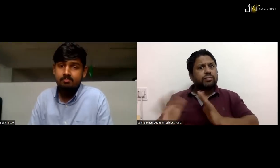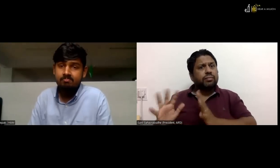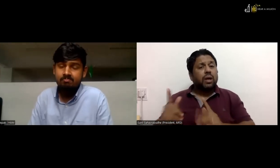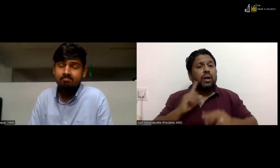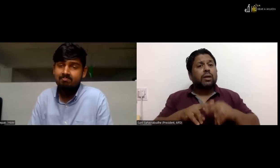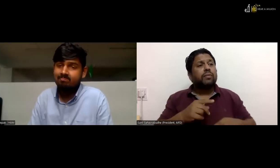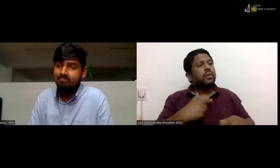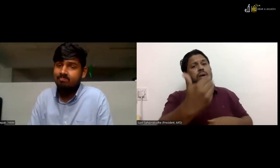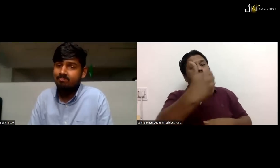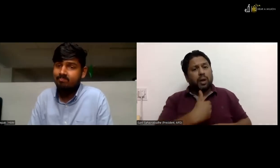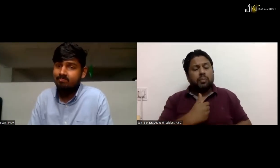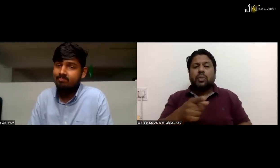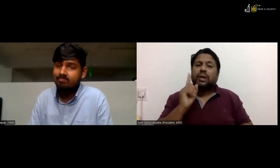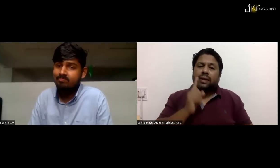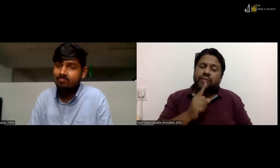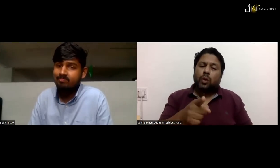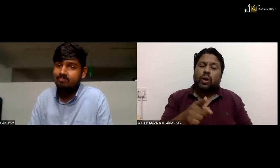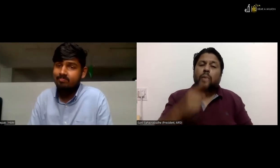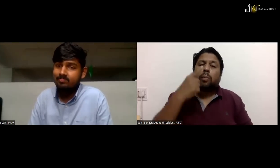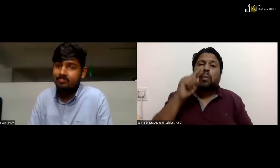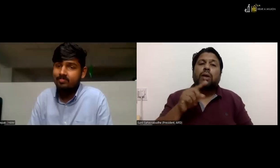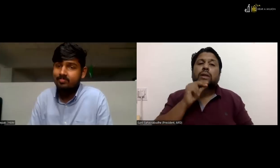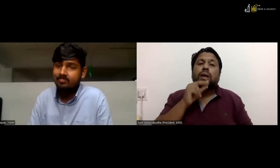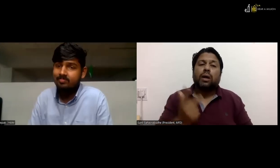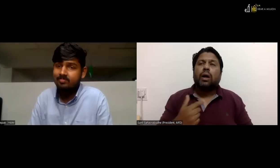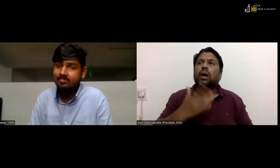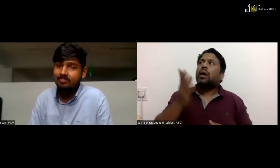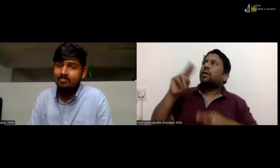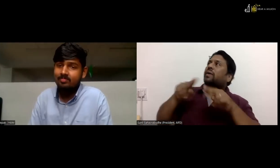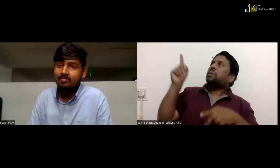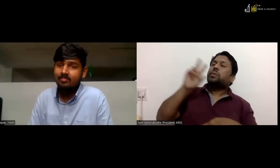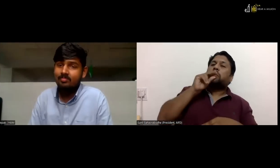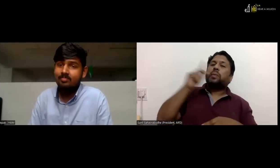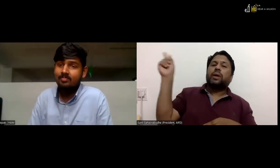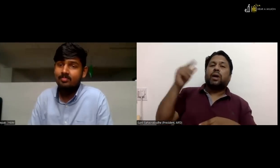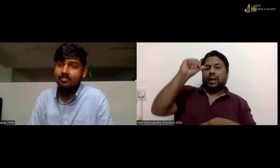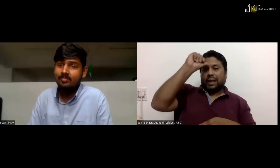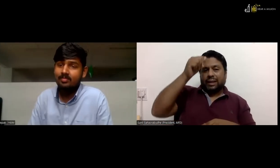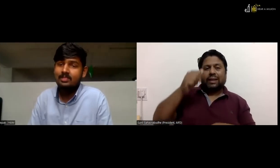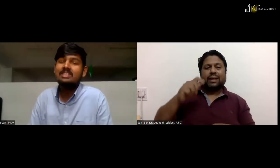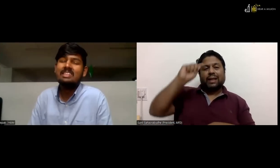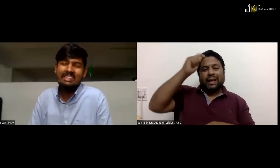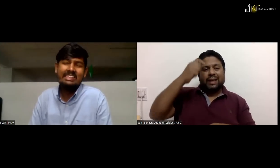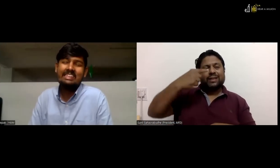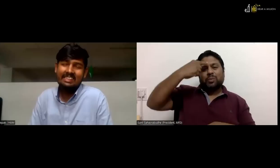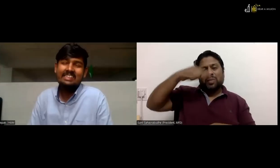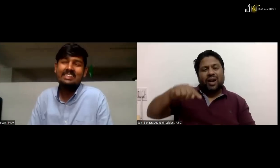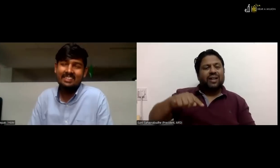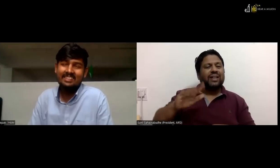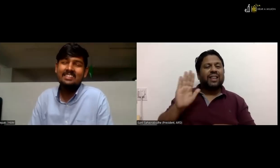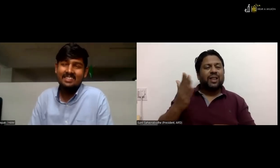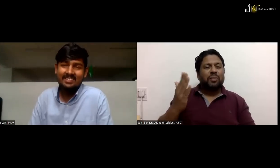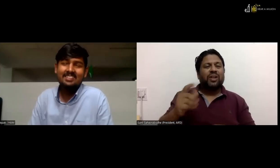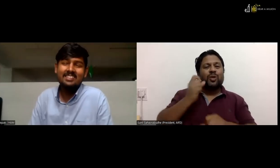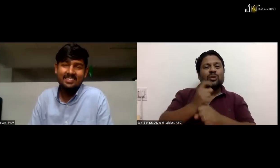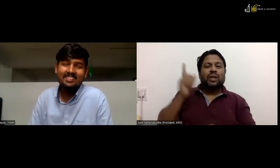deaf community, we deaf persons are using sign language. And then when they say that what is your mother